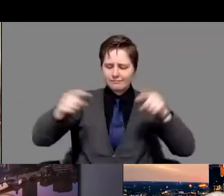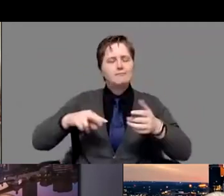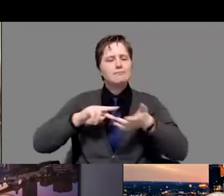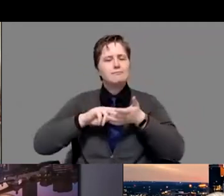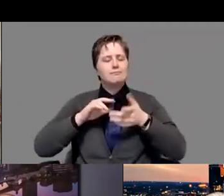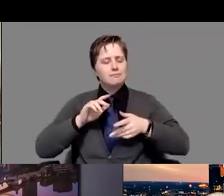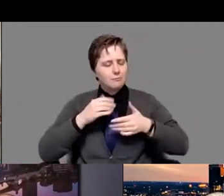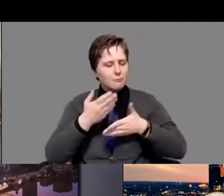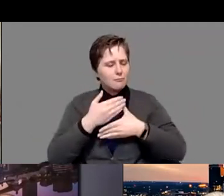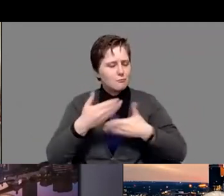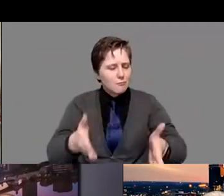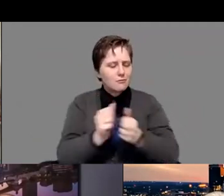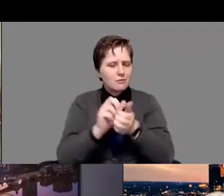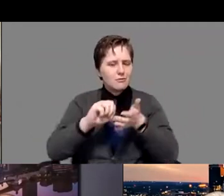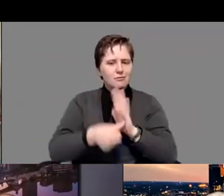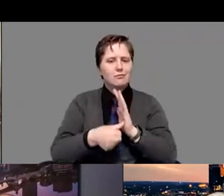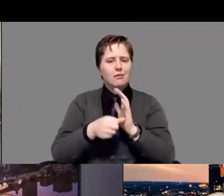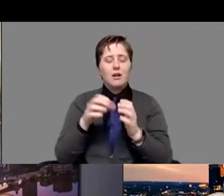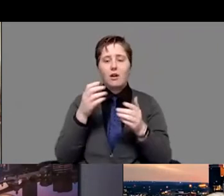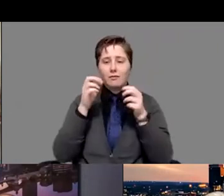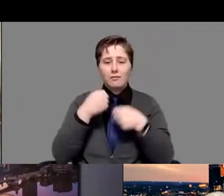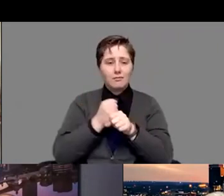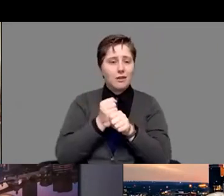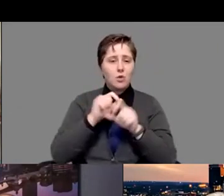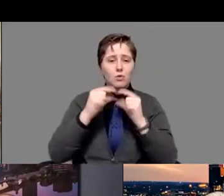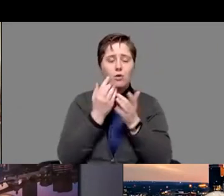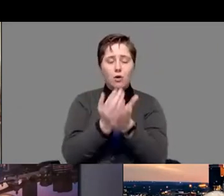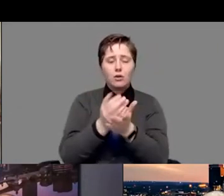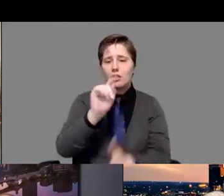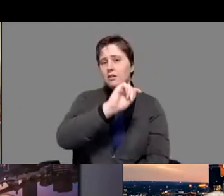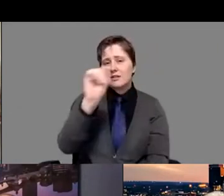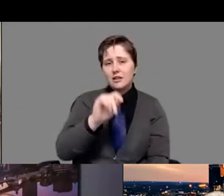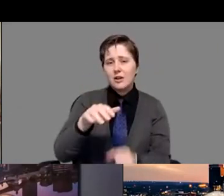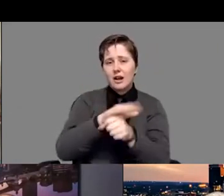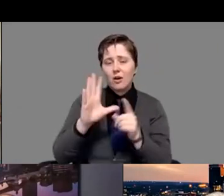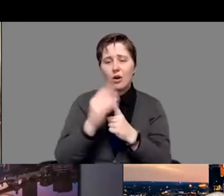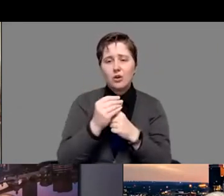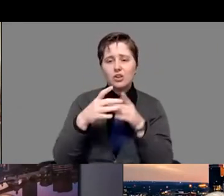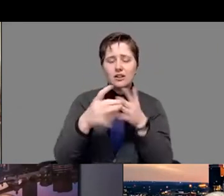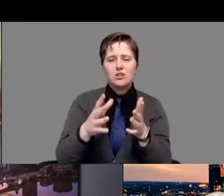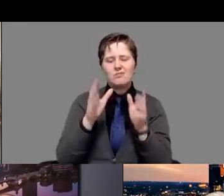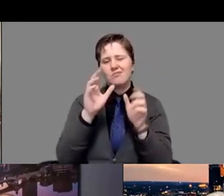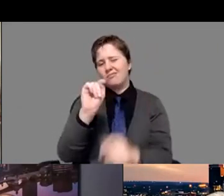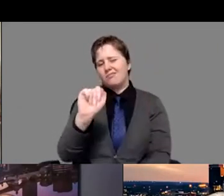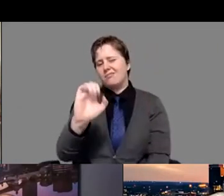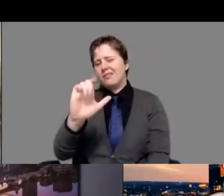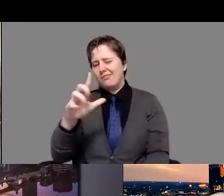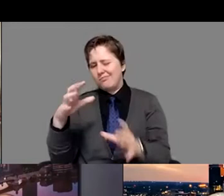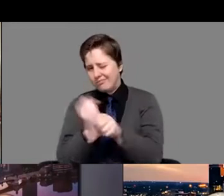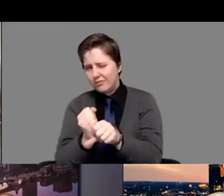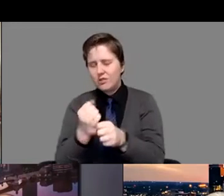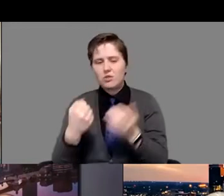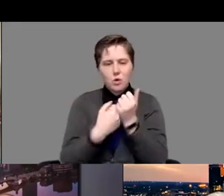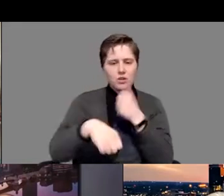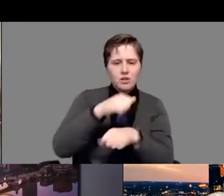ways. They formed a group called Toledo Area Cultural Leaders, or TACKLE, some time ago to support each other and share ideas.